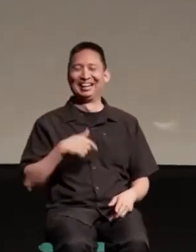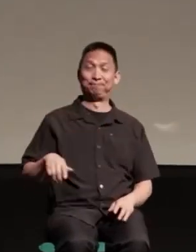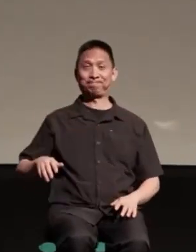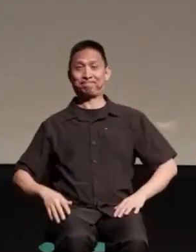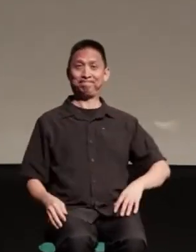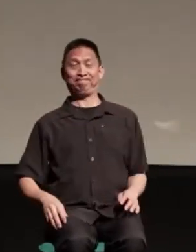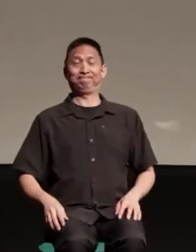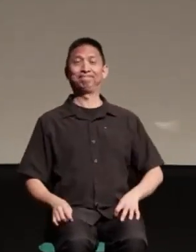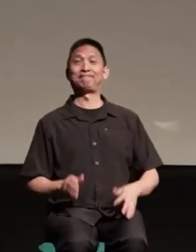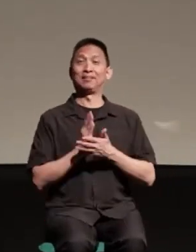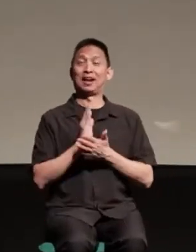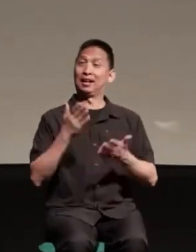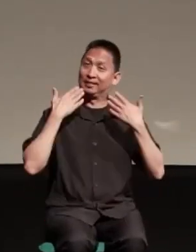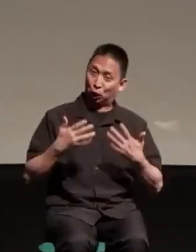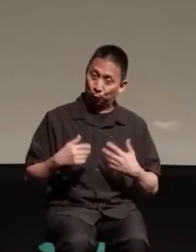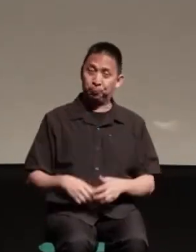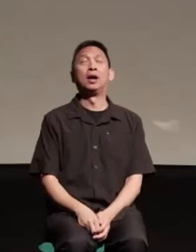All right, thank you. So,